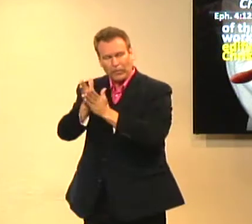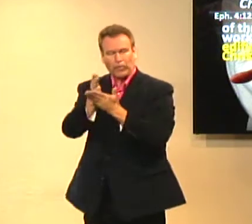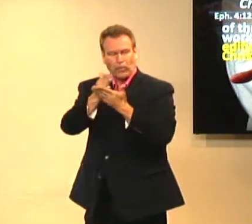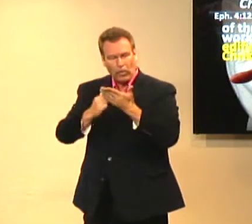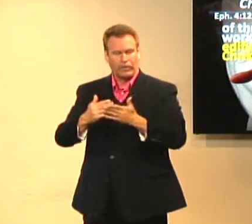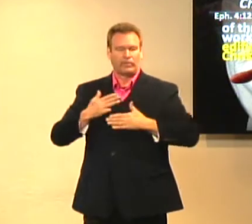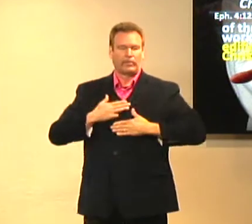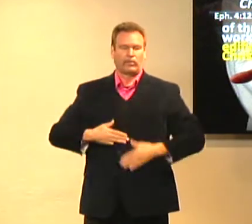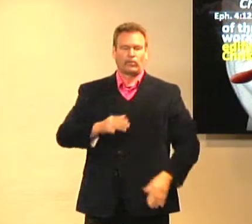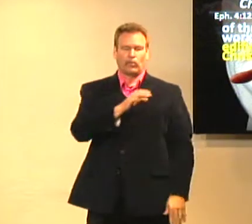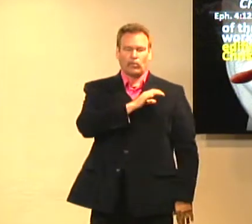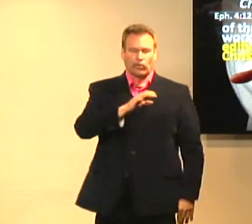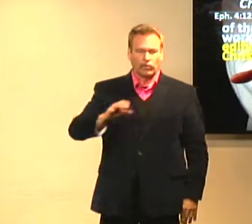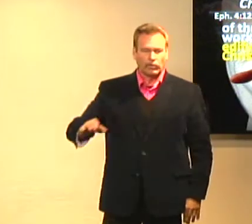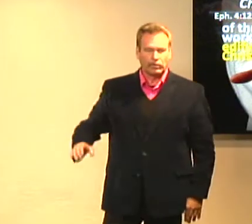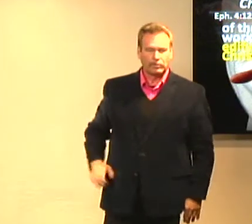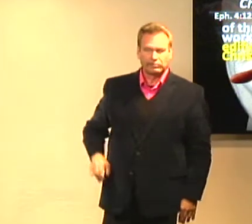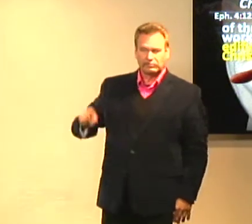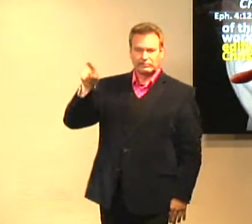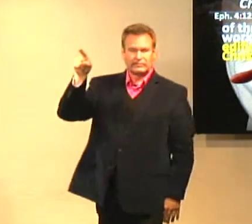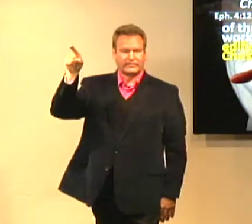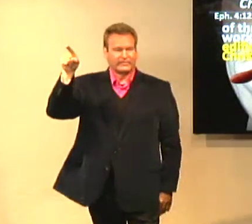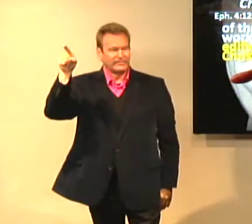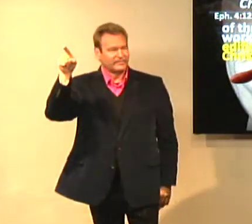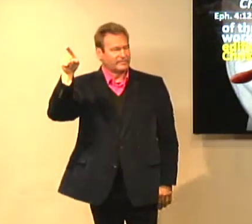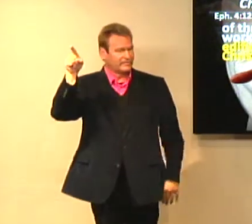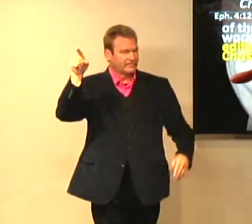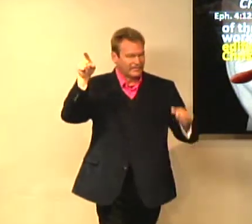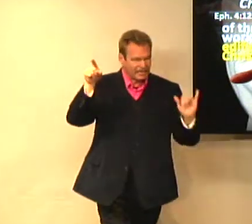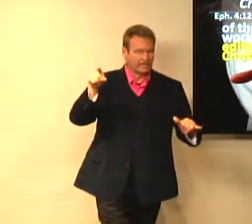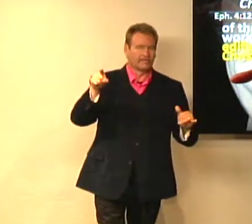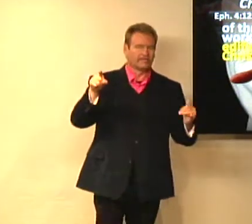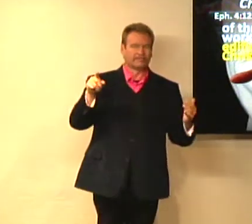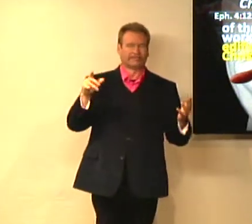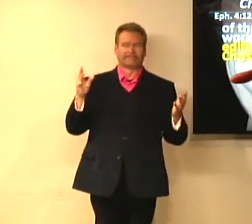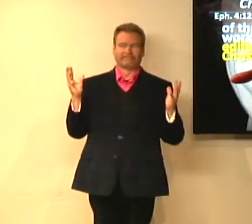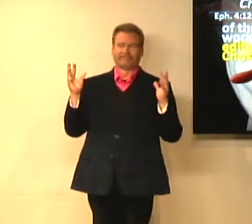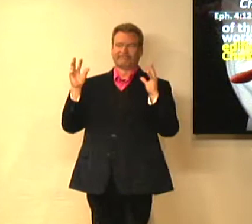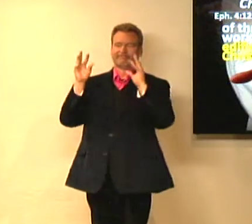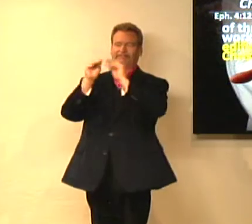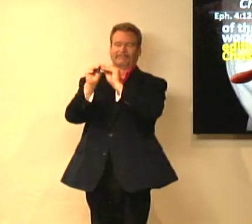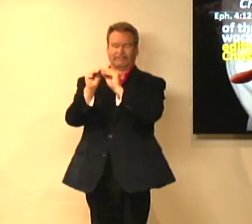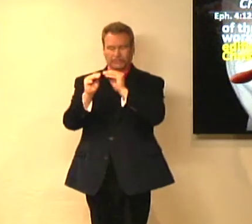gifts that were given. Because all of these people become the body of Christ and they all offer their own service.